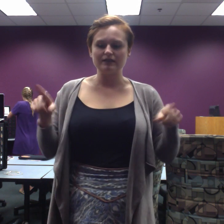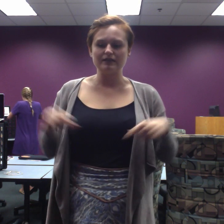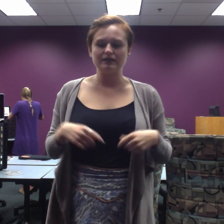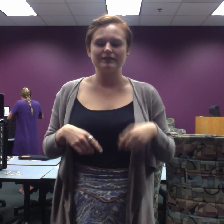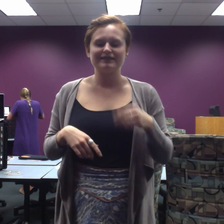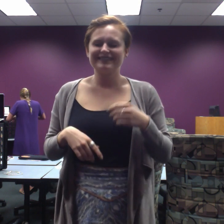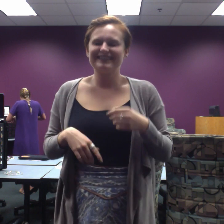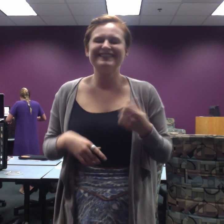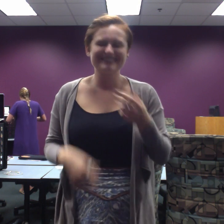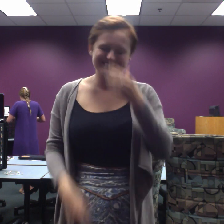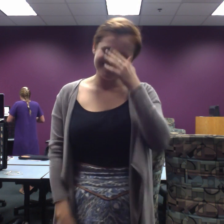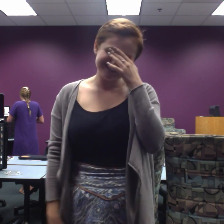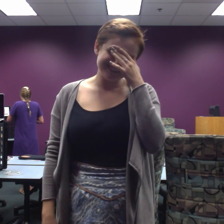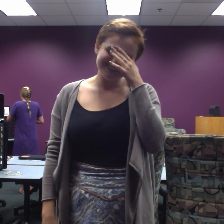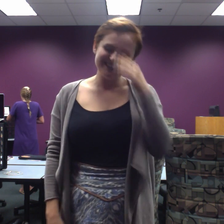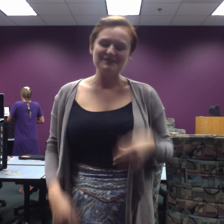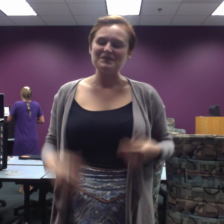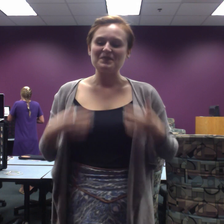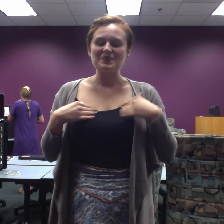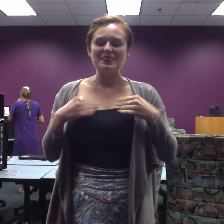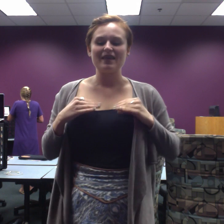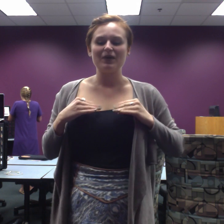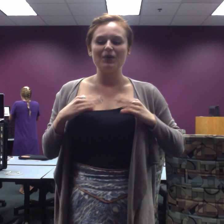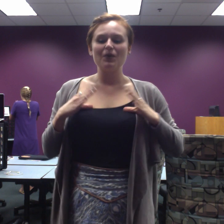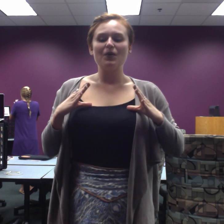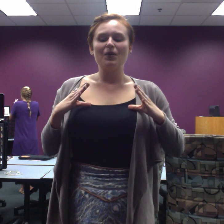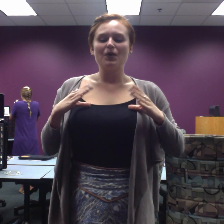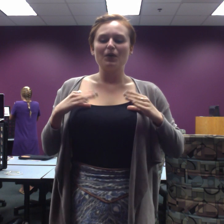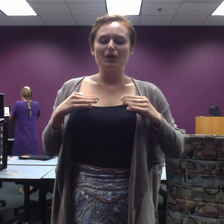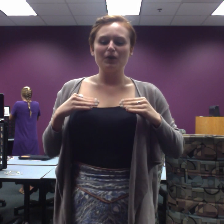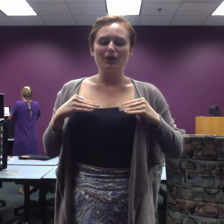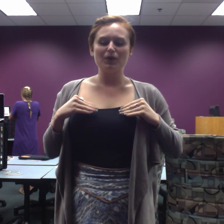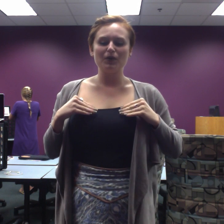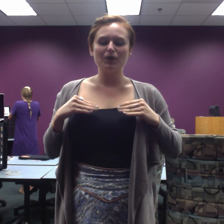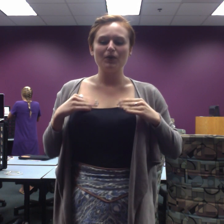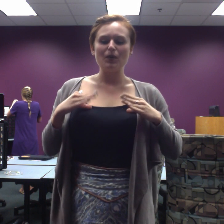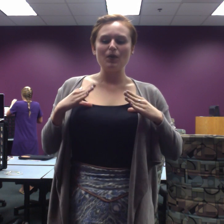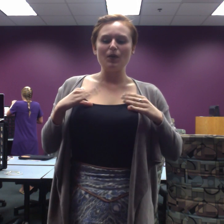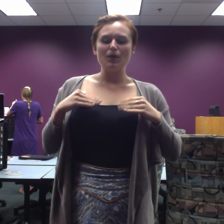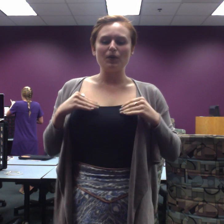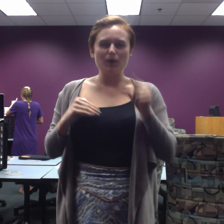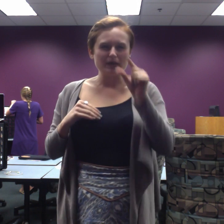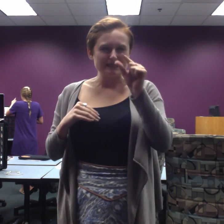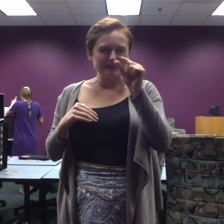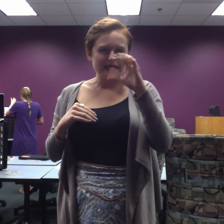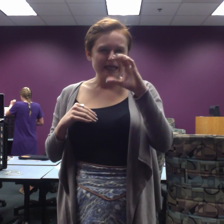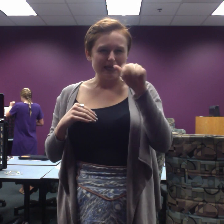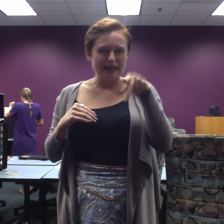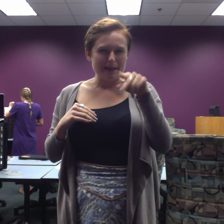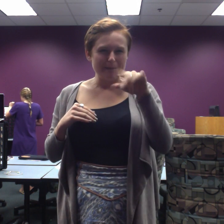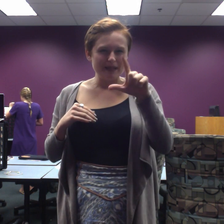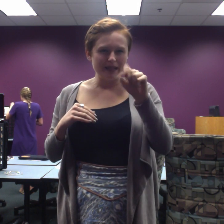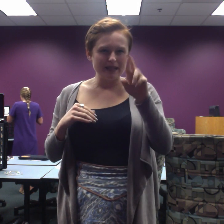are surrounded by tiny little capillaries that actually have very thin walls, and the